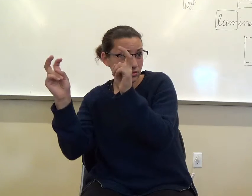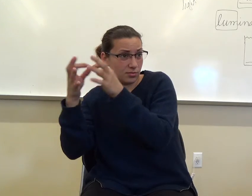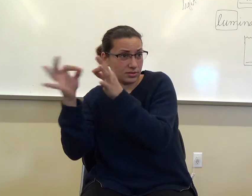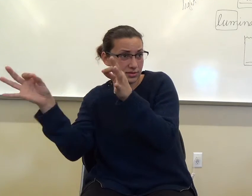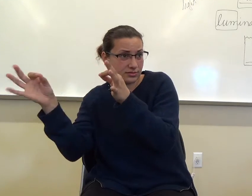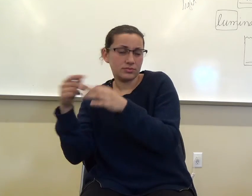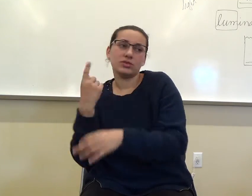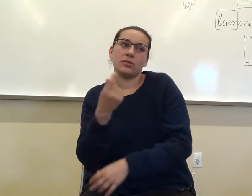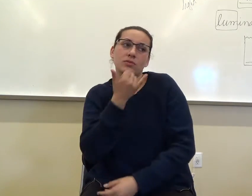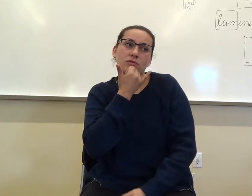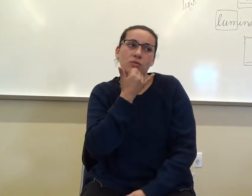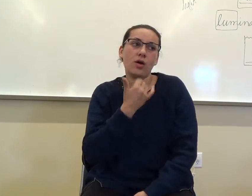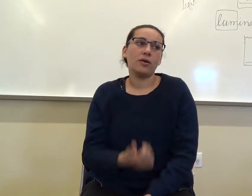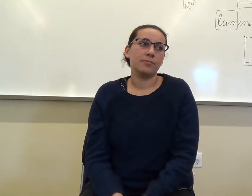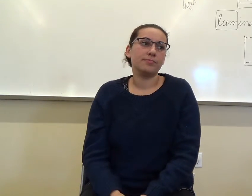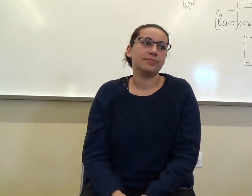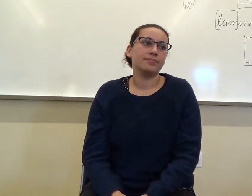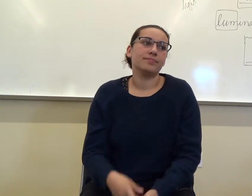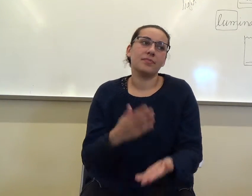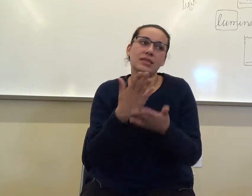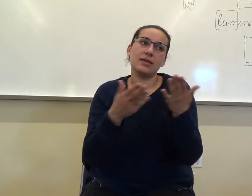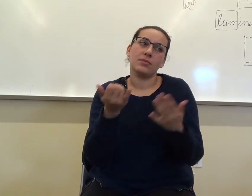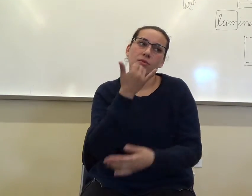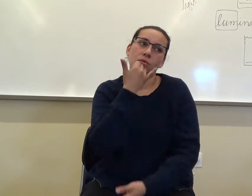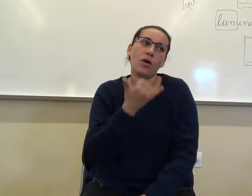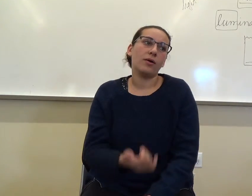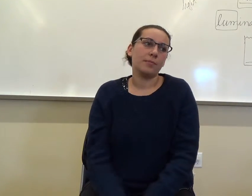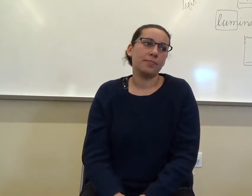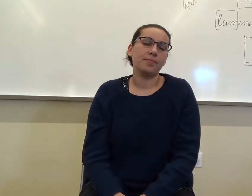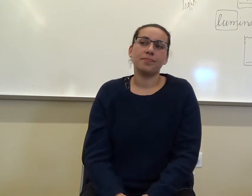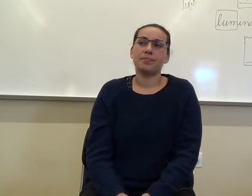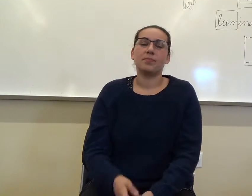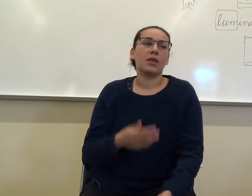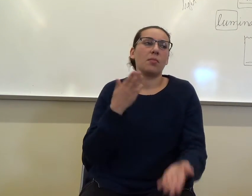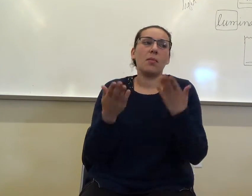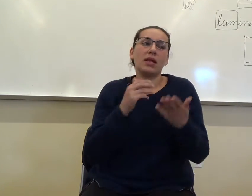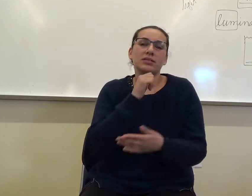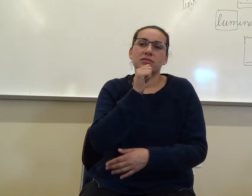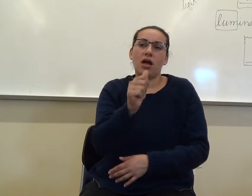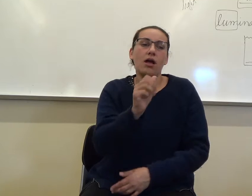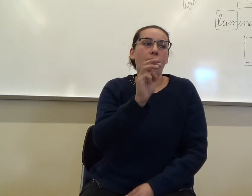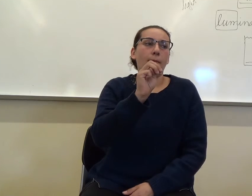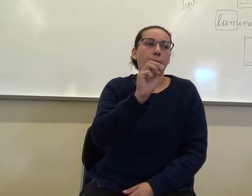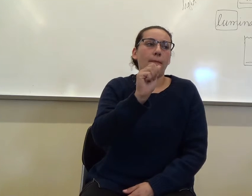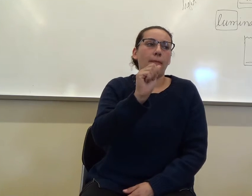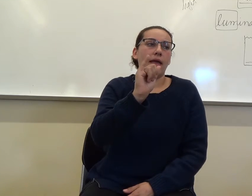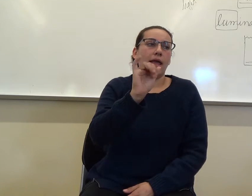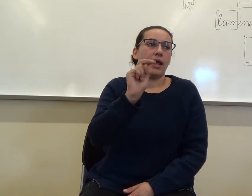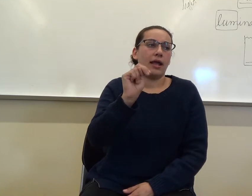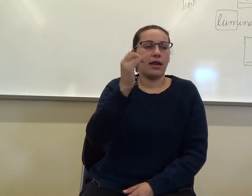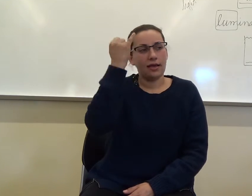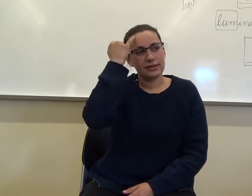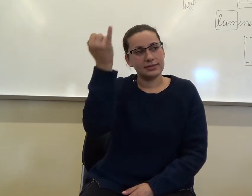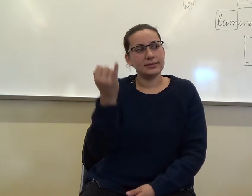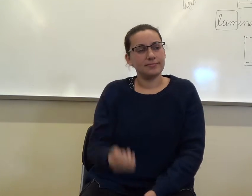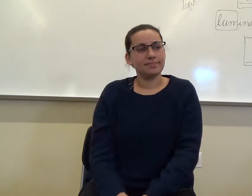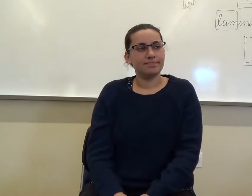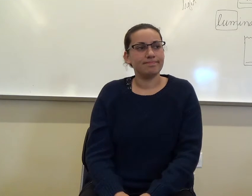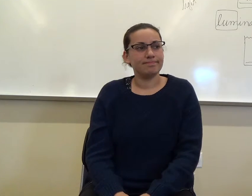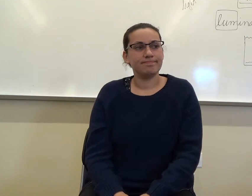wrong. Maybe this isn't your main idea. Maybe you need to go back to that. So that's what we're going to be working on the